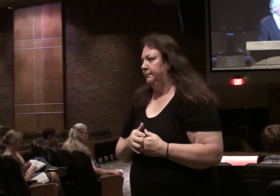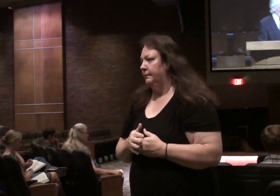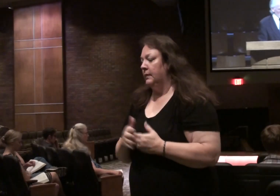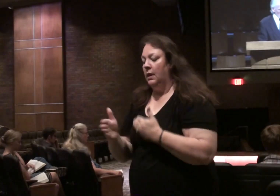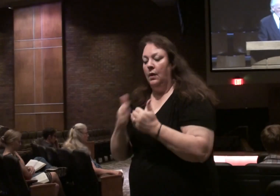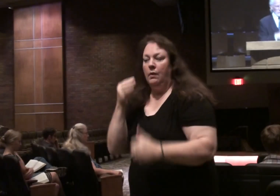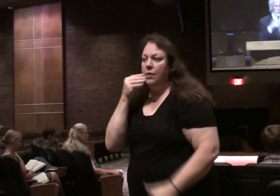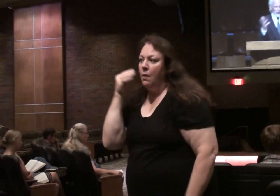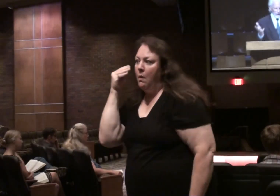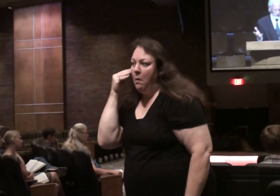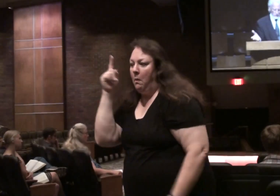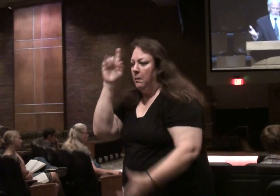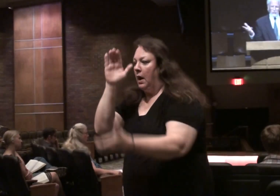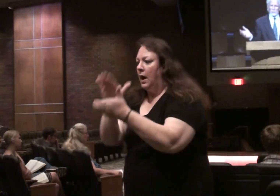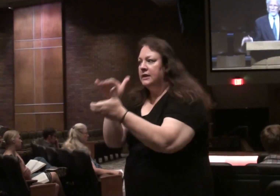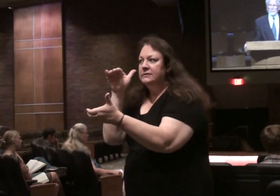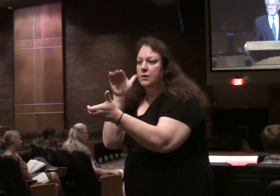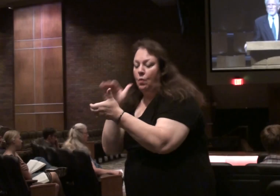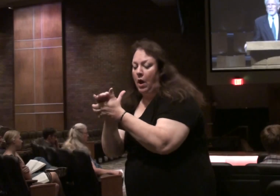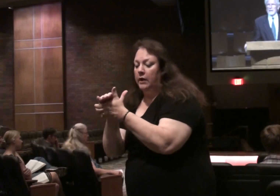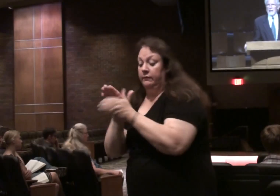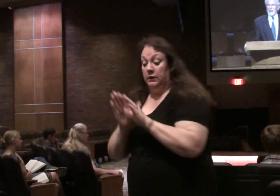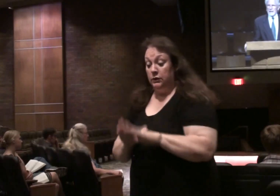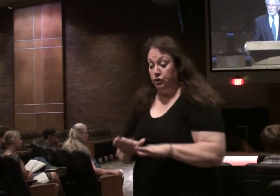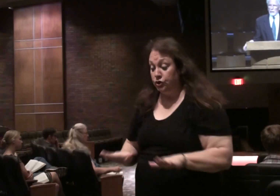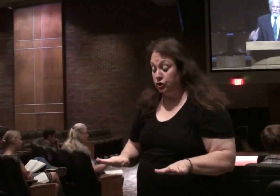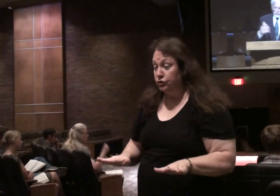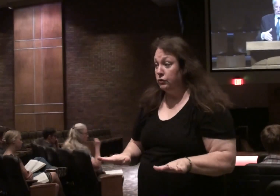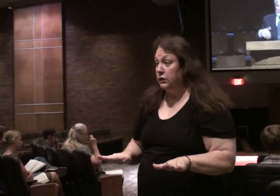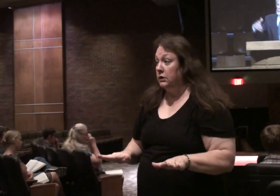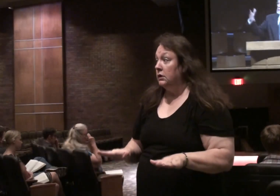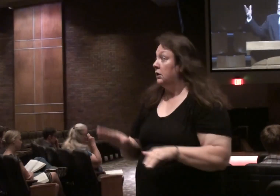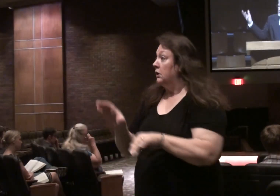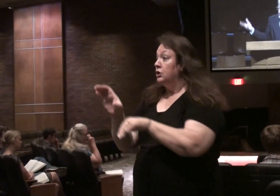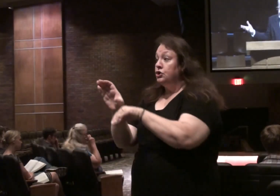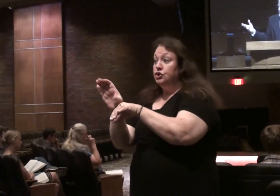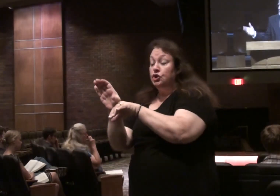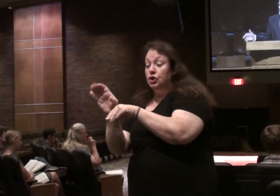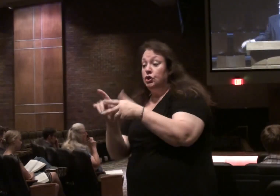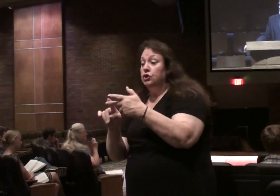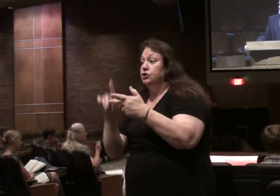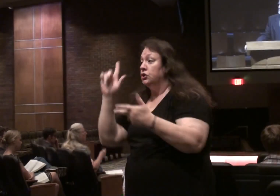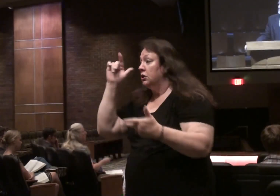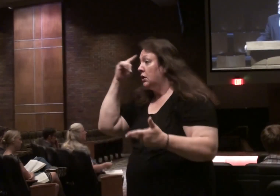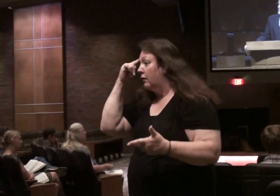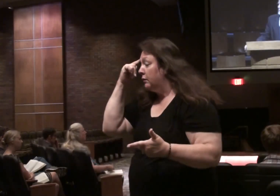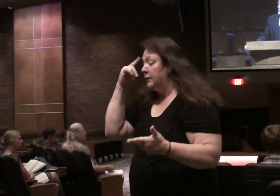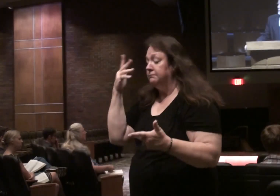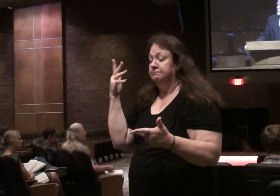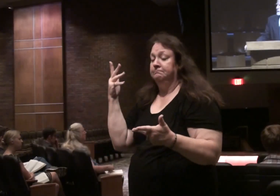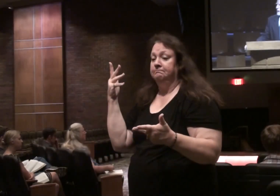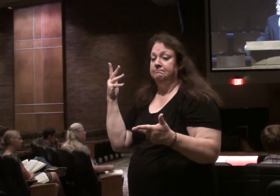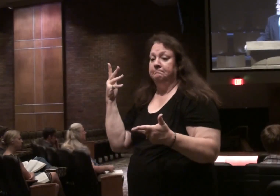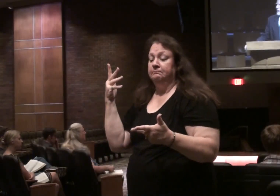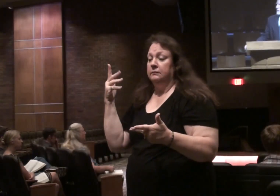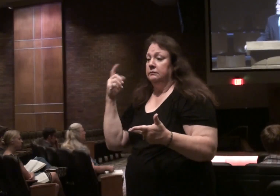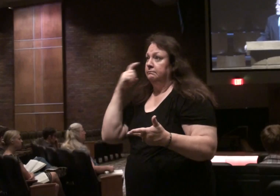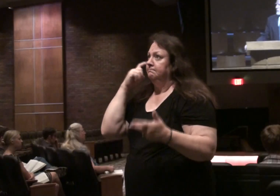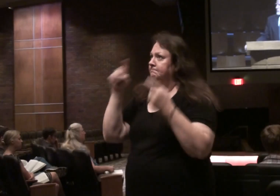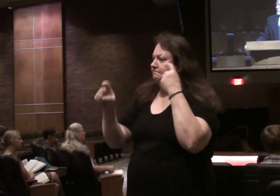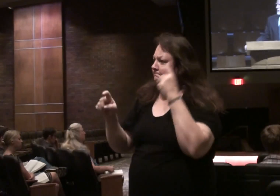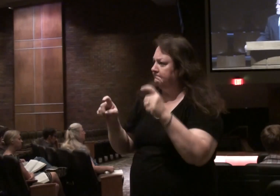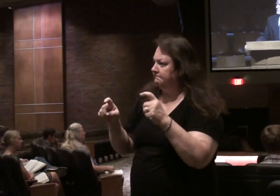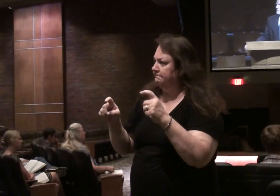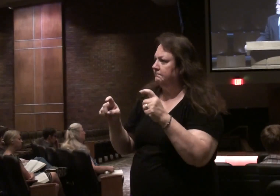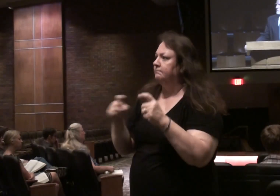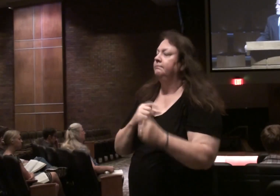the home, a husband and wife, the children, it's in the church, it's in the government. We recognize that and